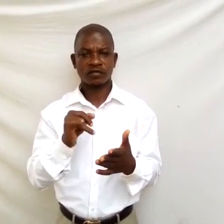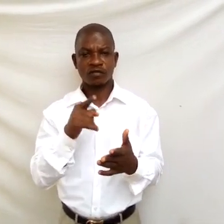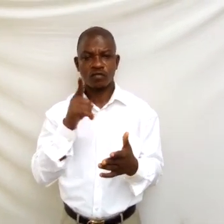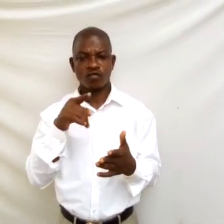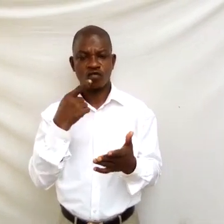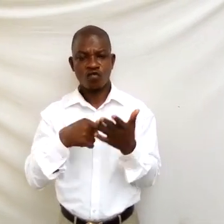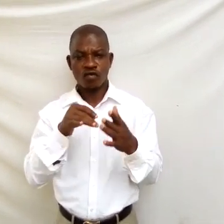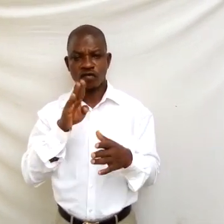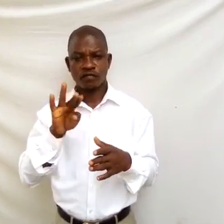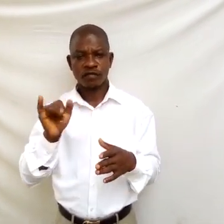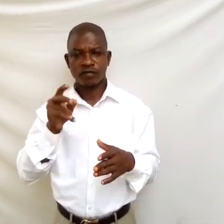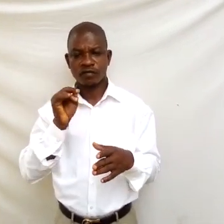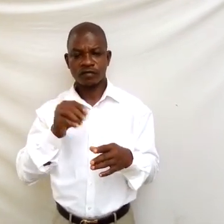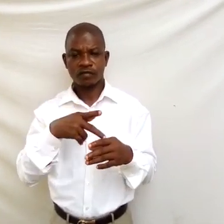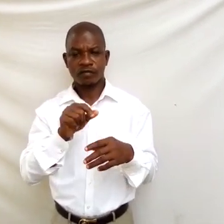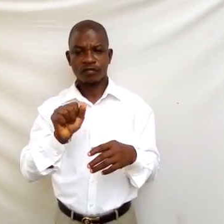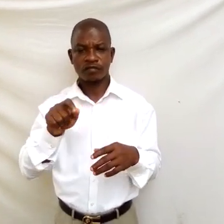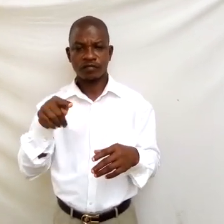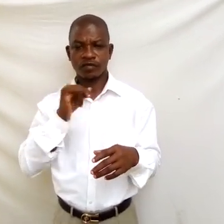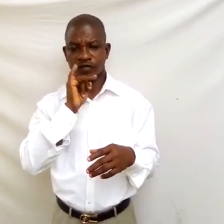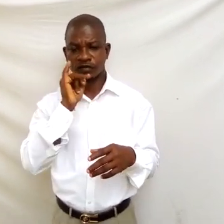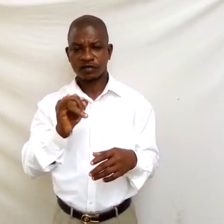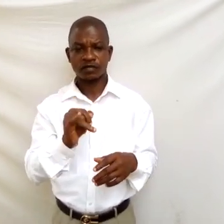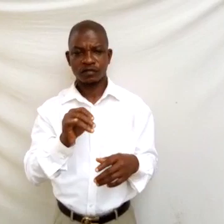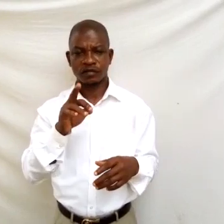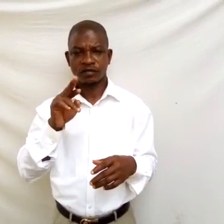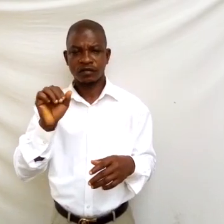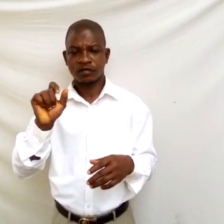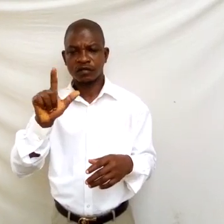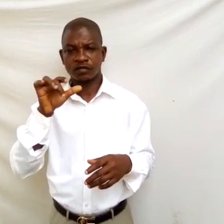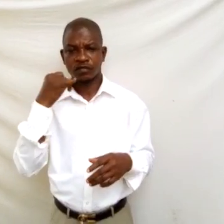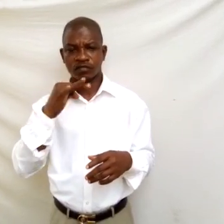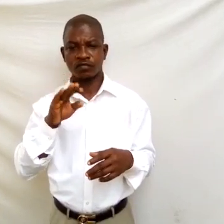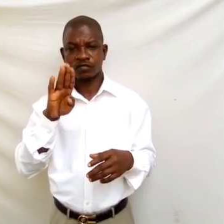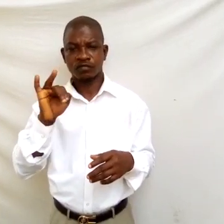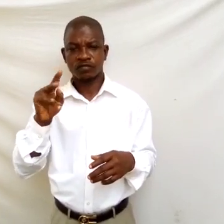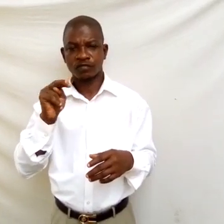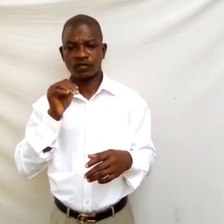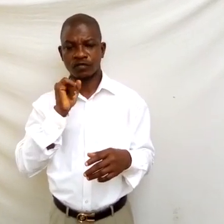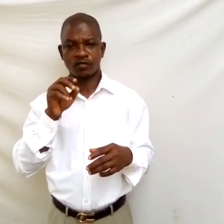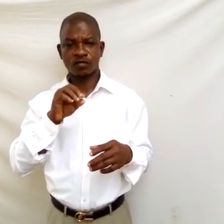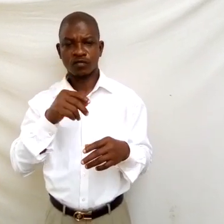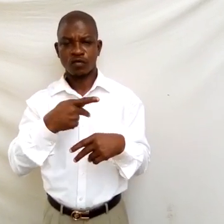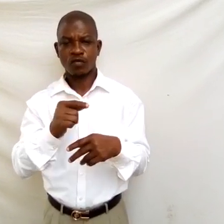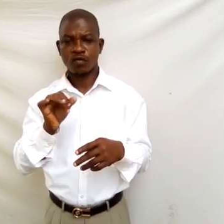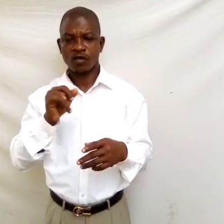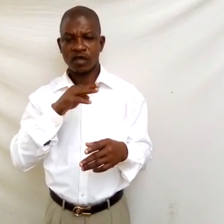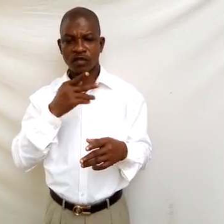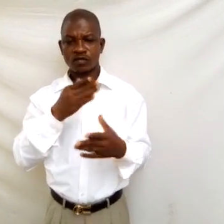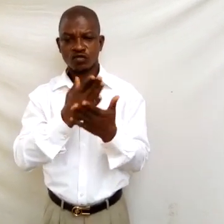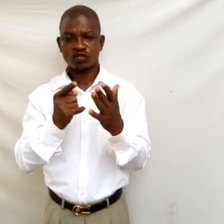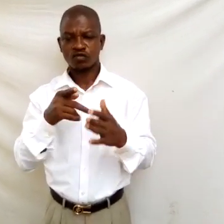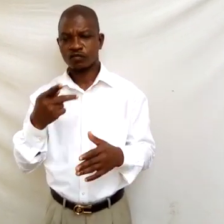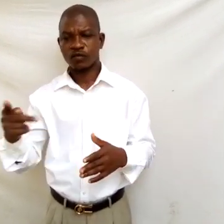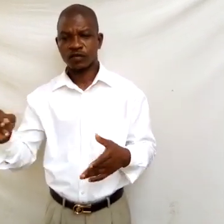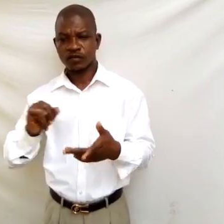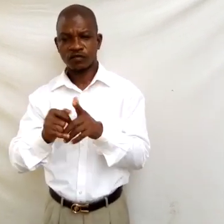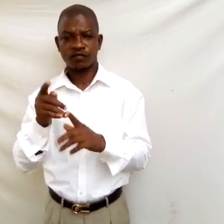operation is, rules of binary operation, and some properties of binary operation,